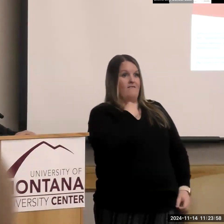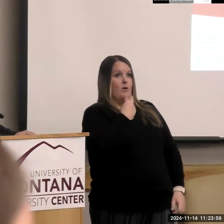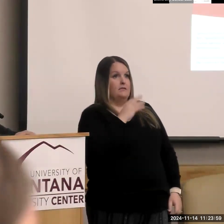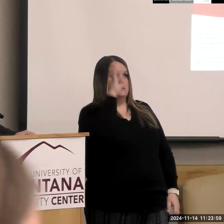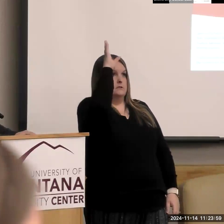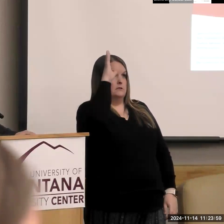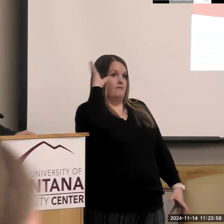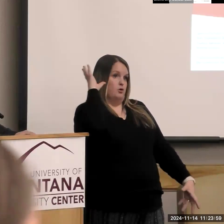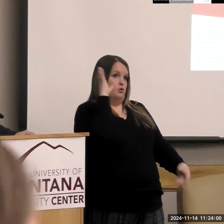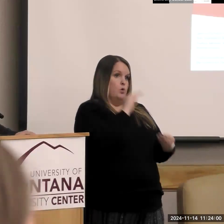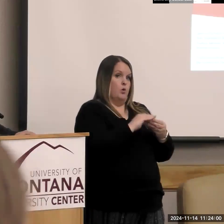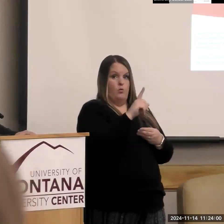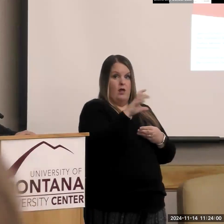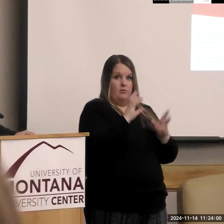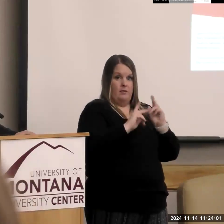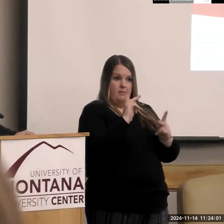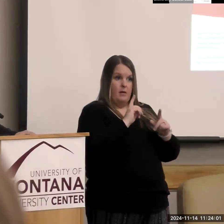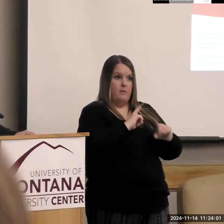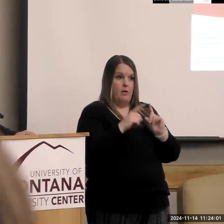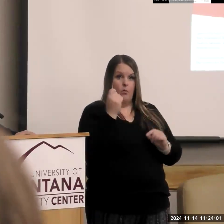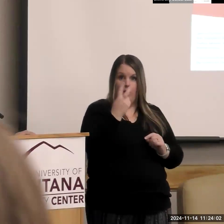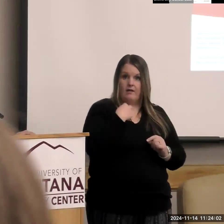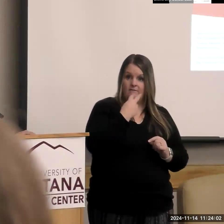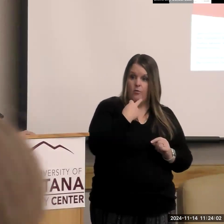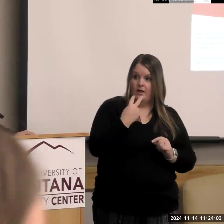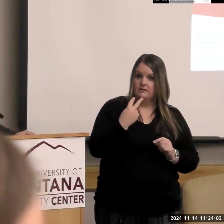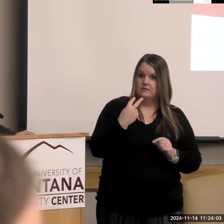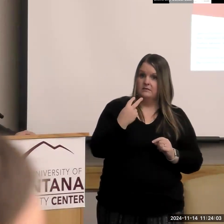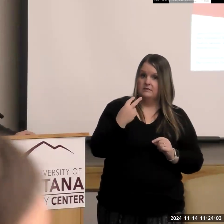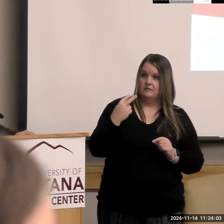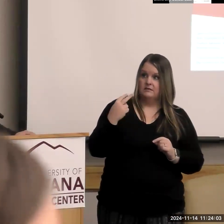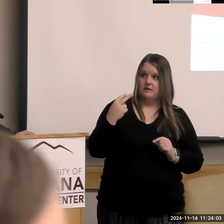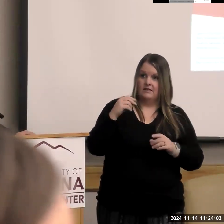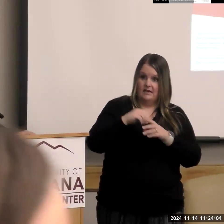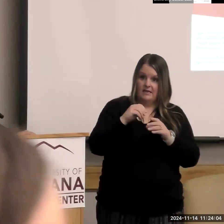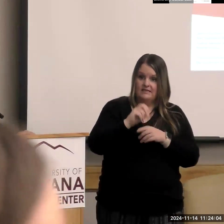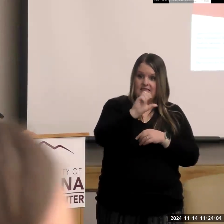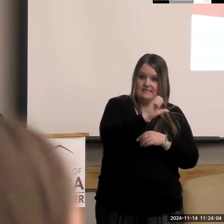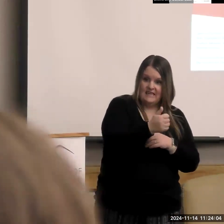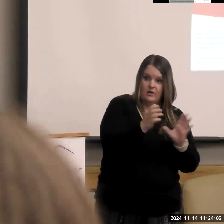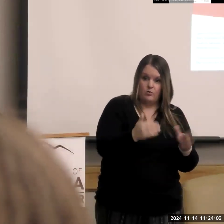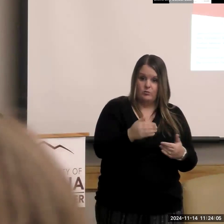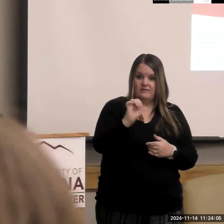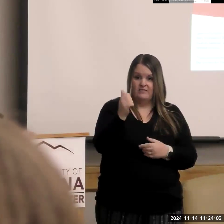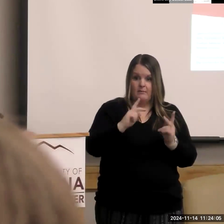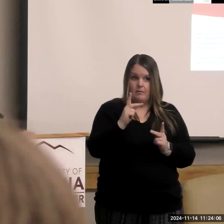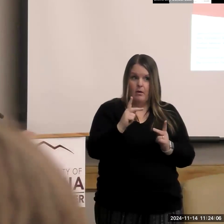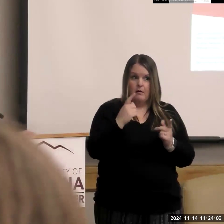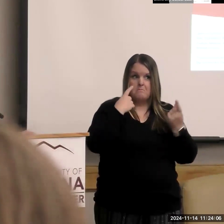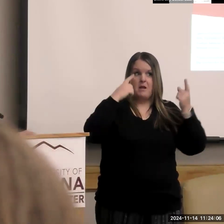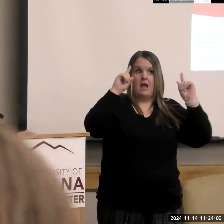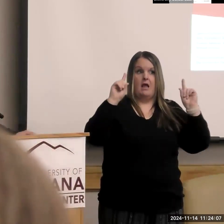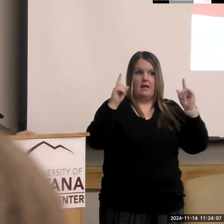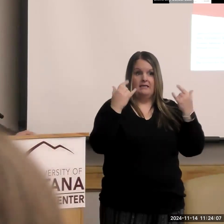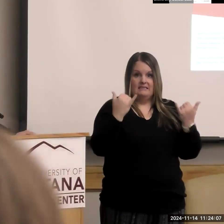may not be heard. If you're one voice in 10 rooms of 10, We gotta wrap up. you're there, and it's still